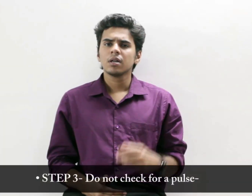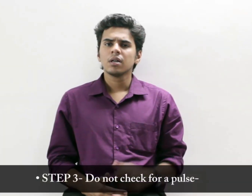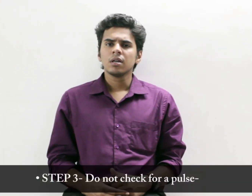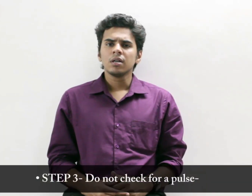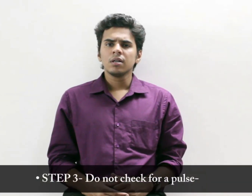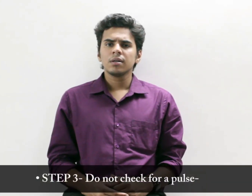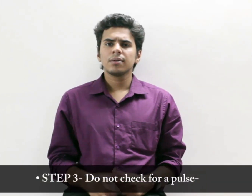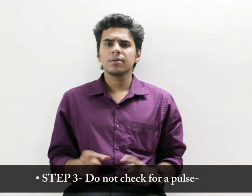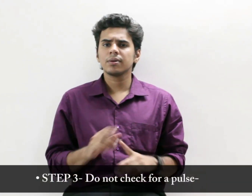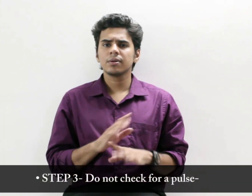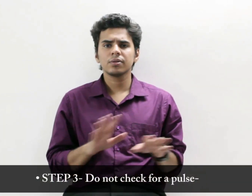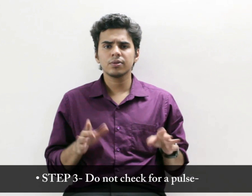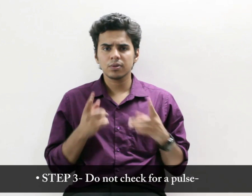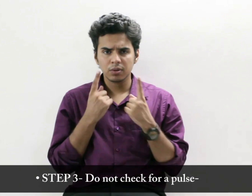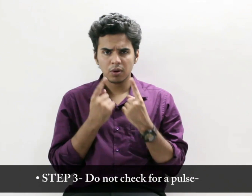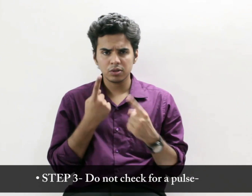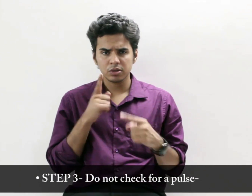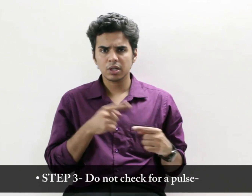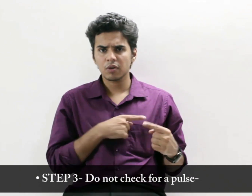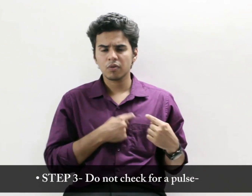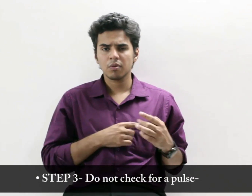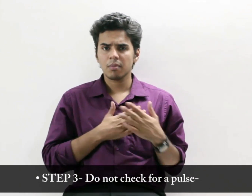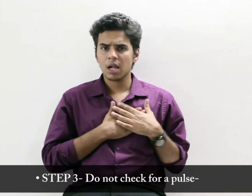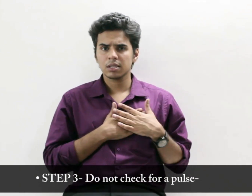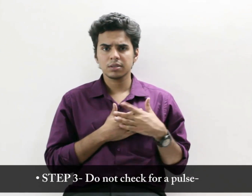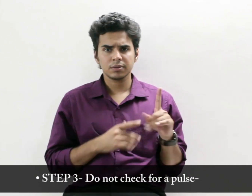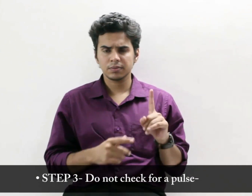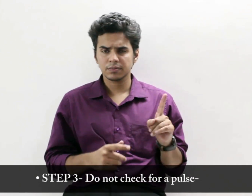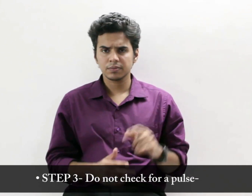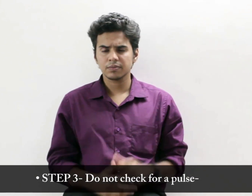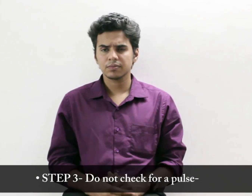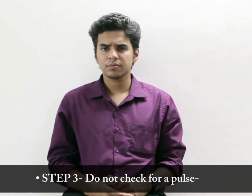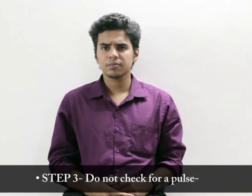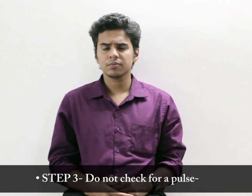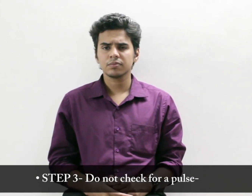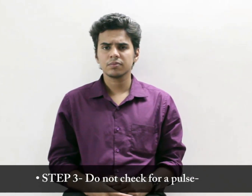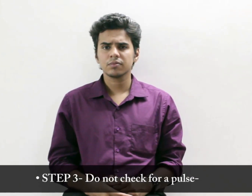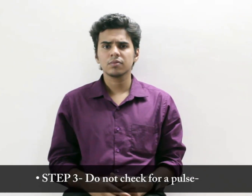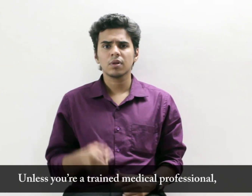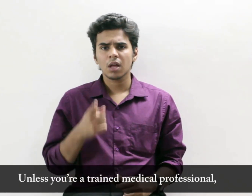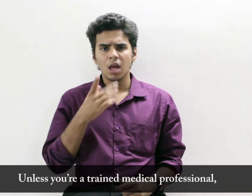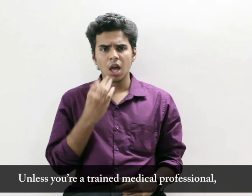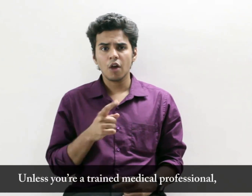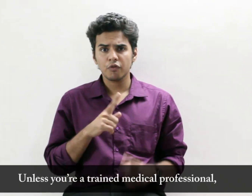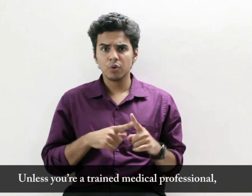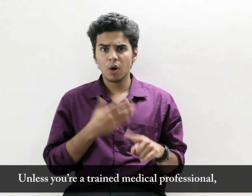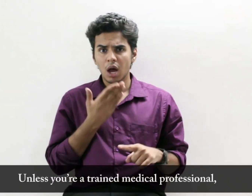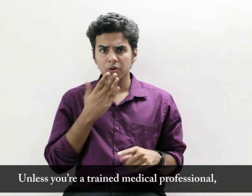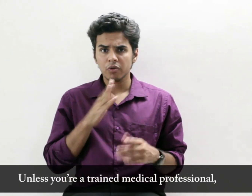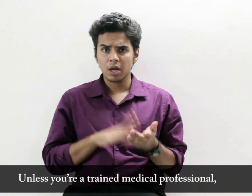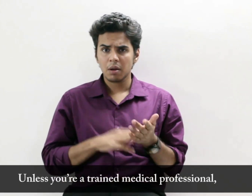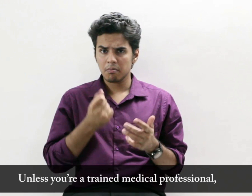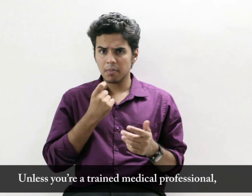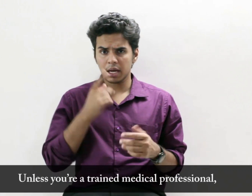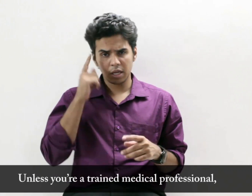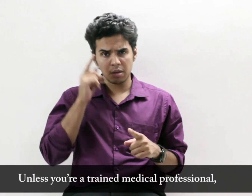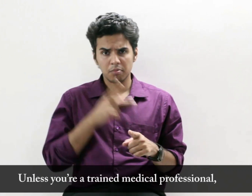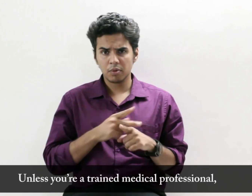Step 3. Do not check for a pulse. unless you are trained medical